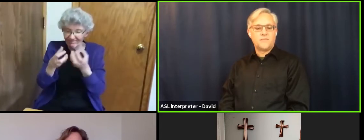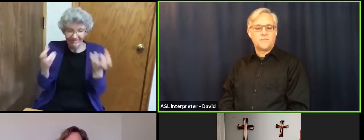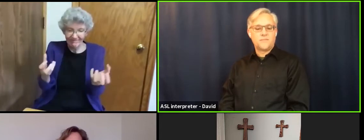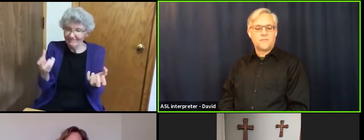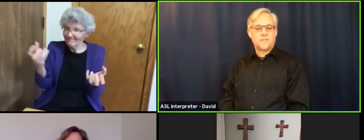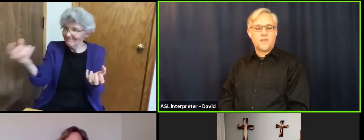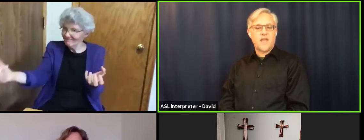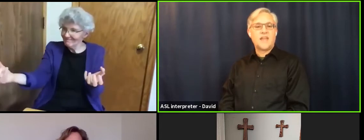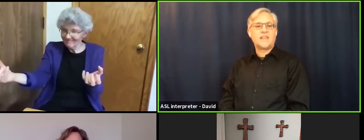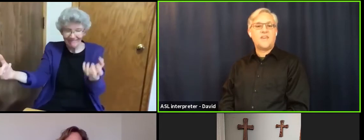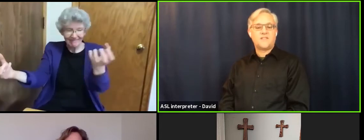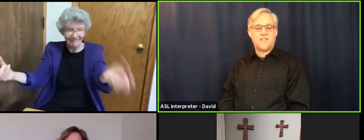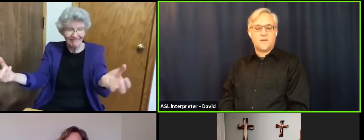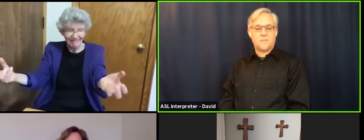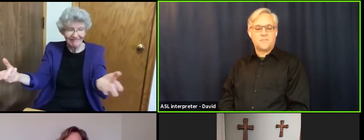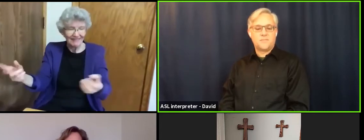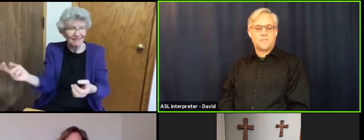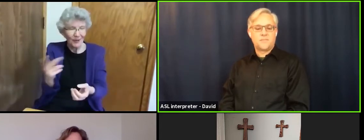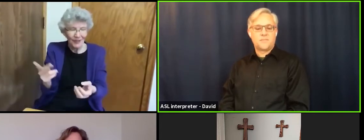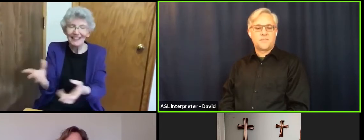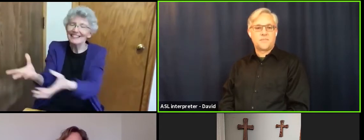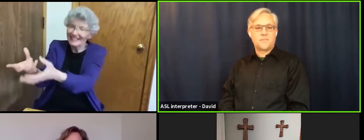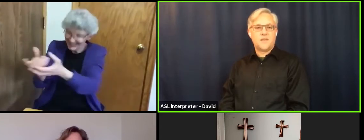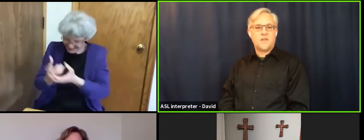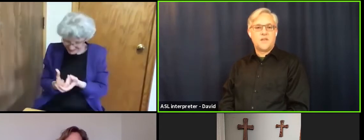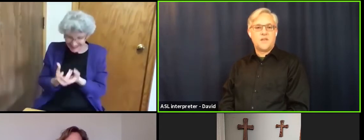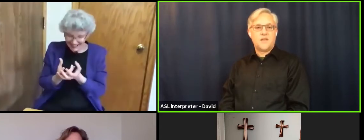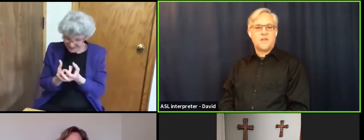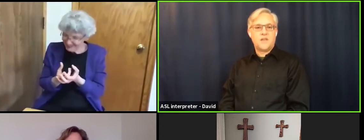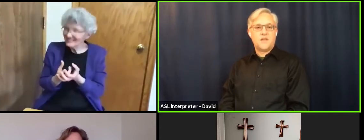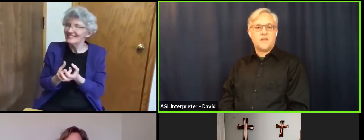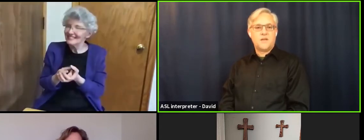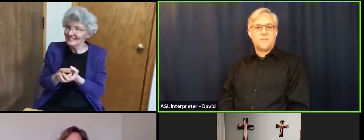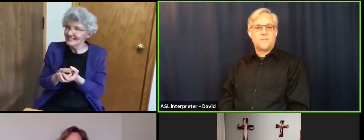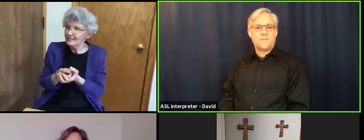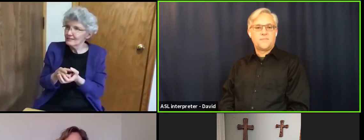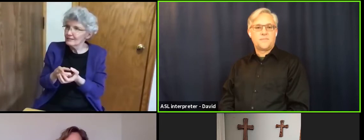broke it, and gave it to them.